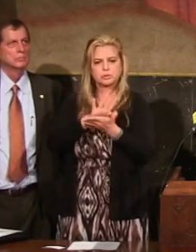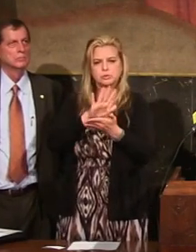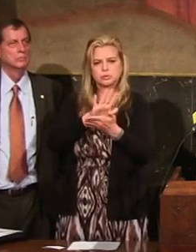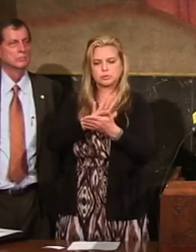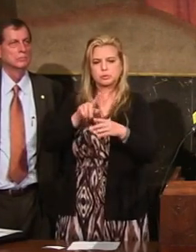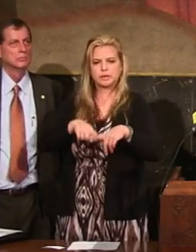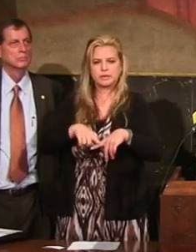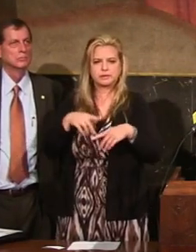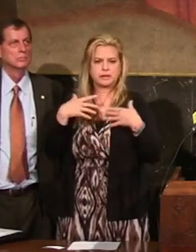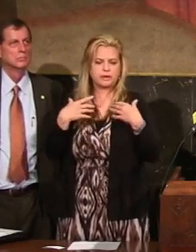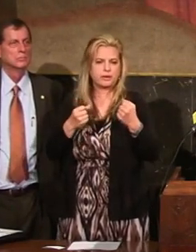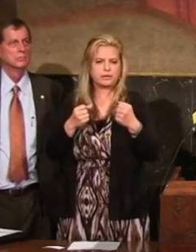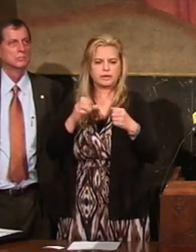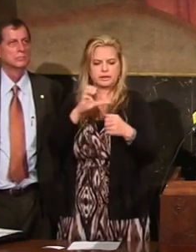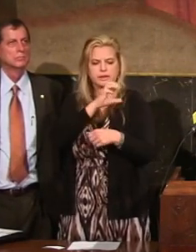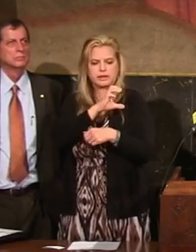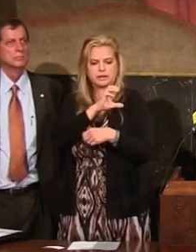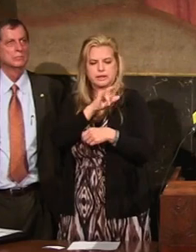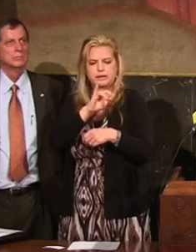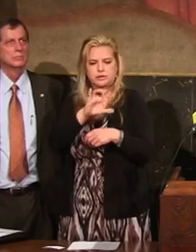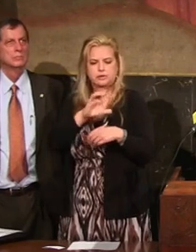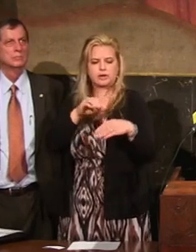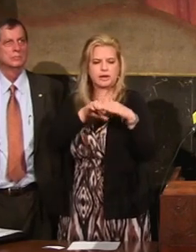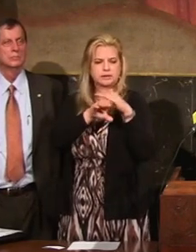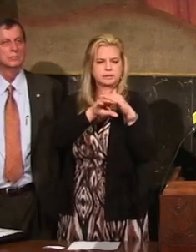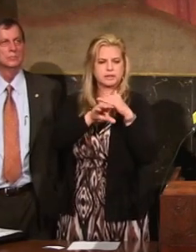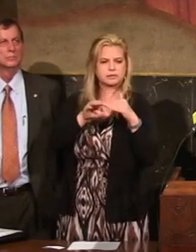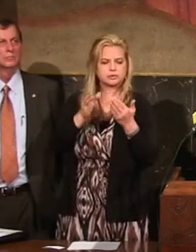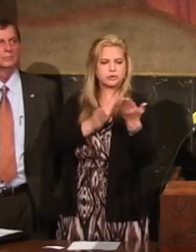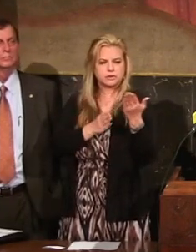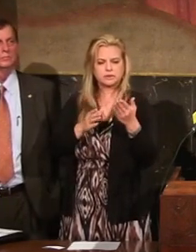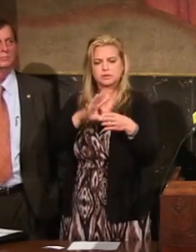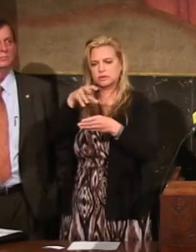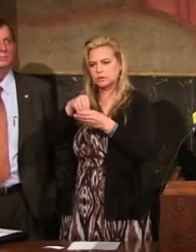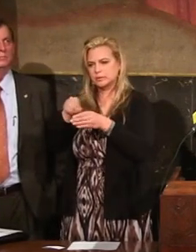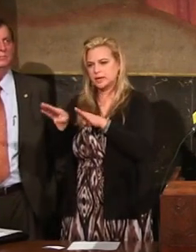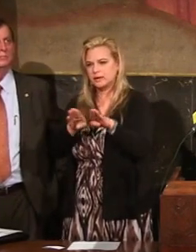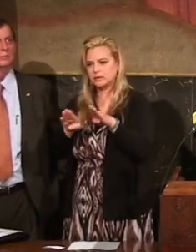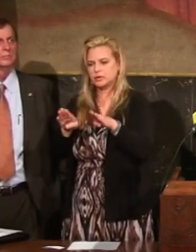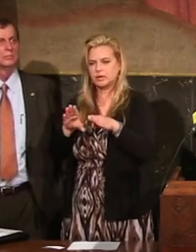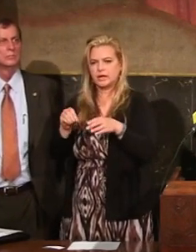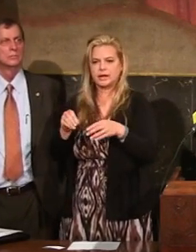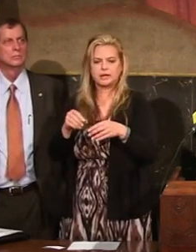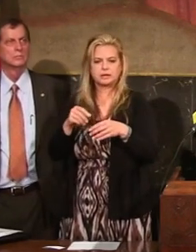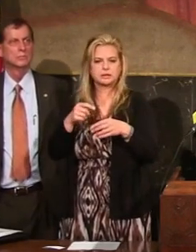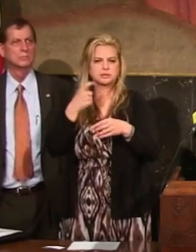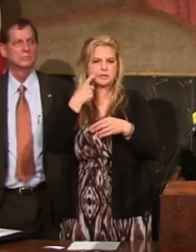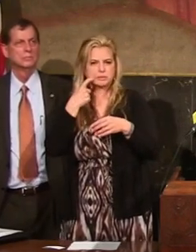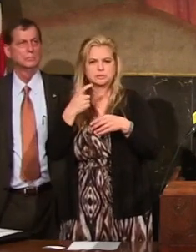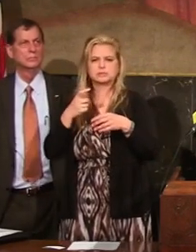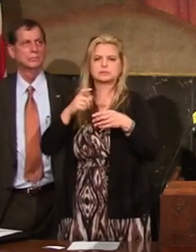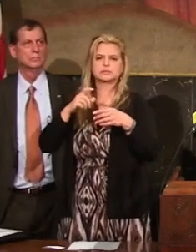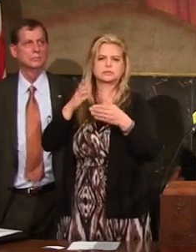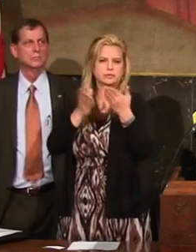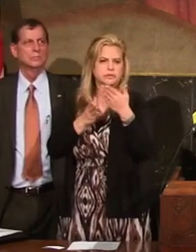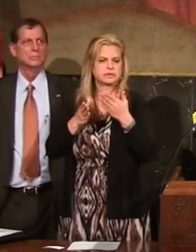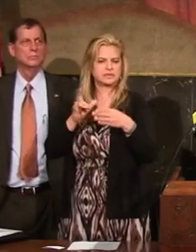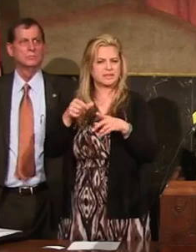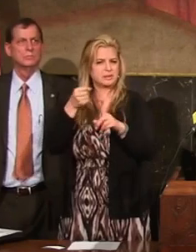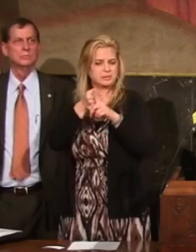school-based health, clinical and access-oriented services, including behavioral and substance abuse health services. These would impact more